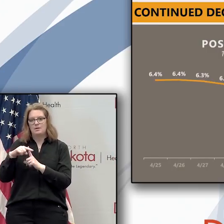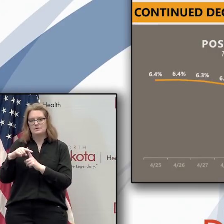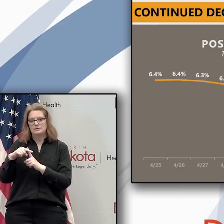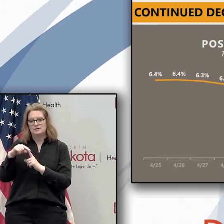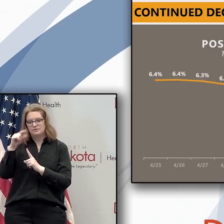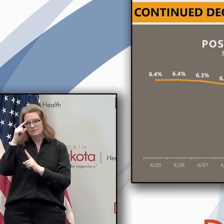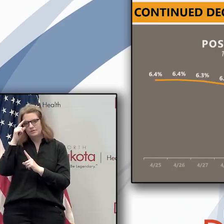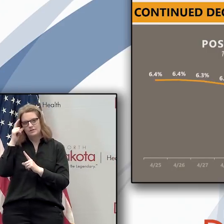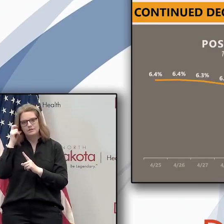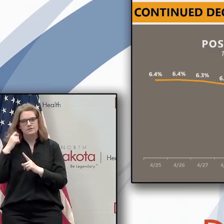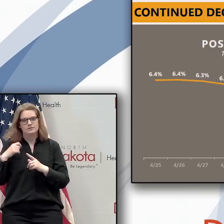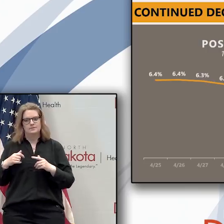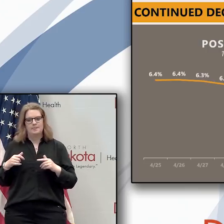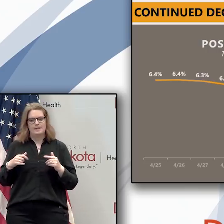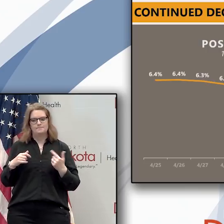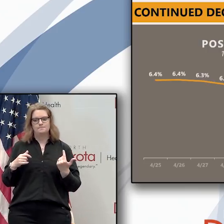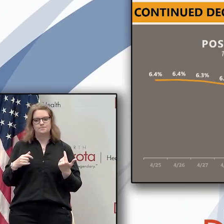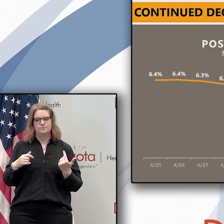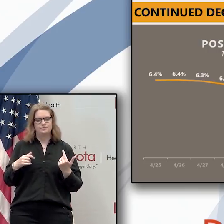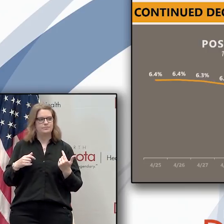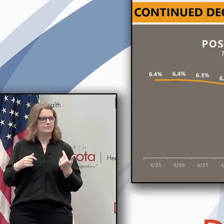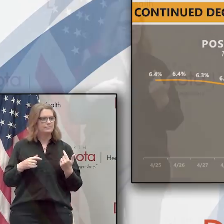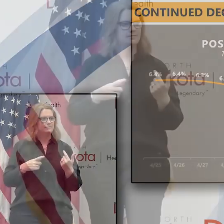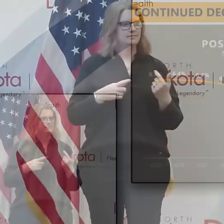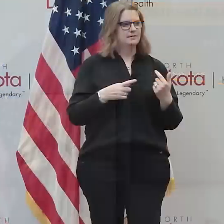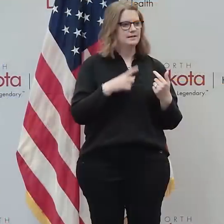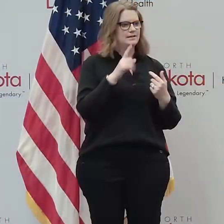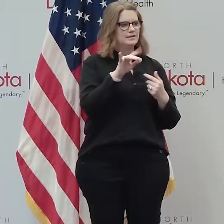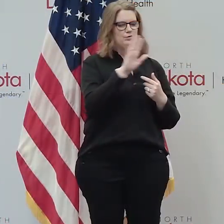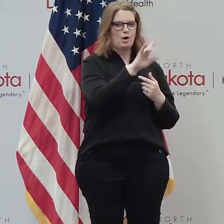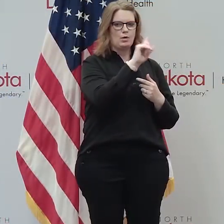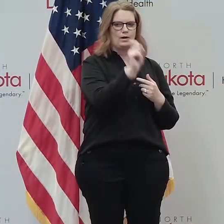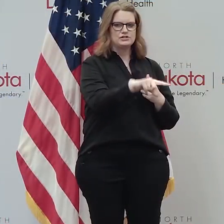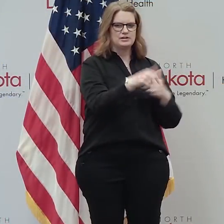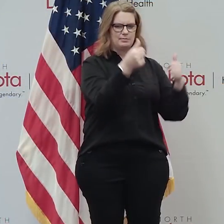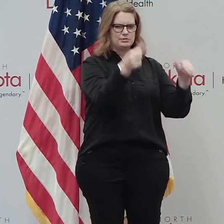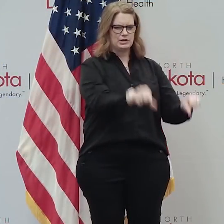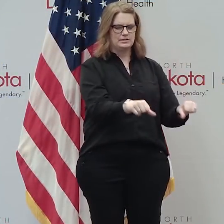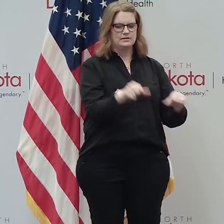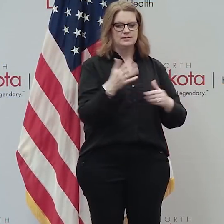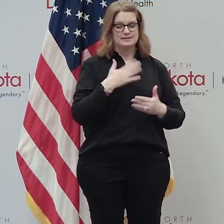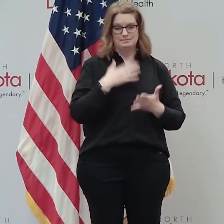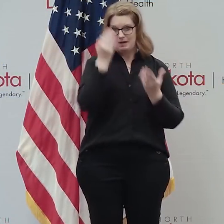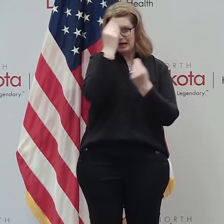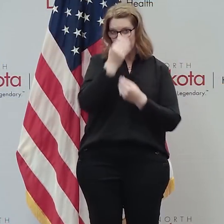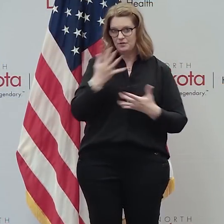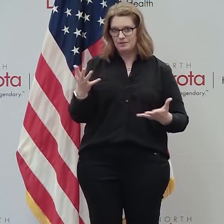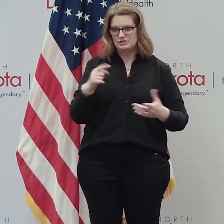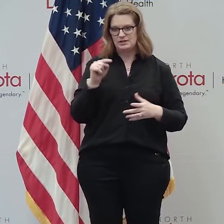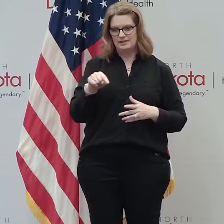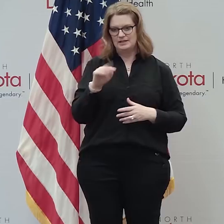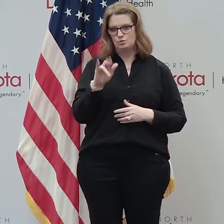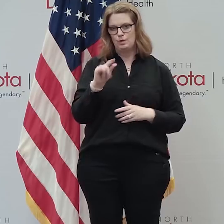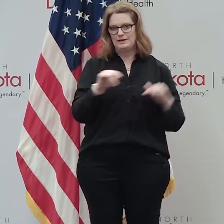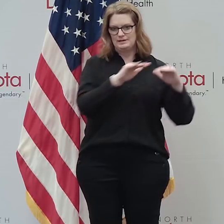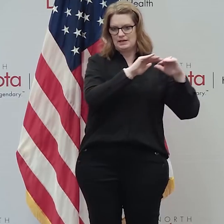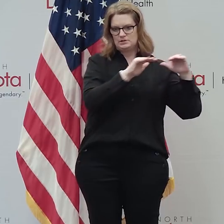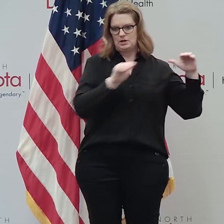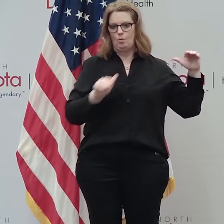actually, I guess I'm rejecting the thesis in your question, because the data I'm looking at shows that this rate is actually going